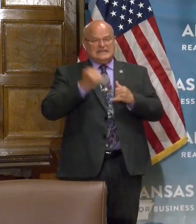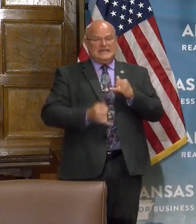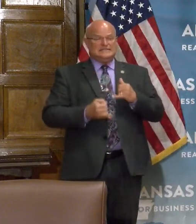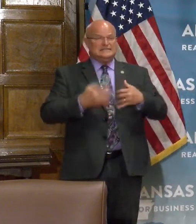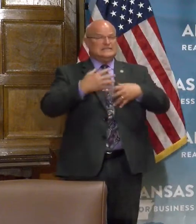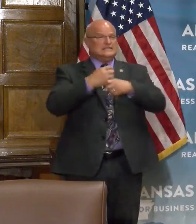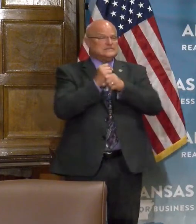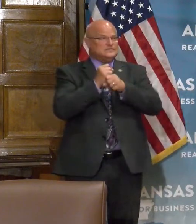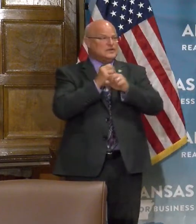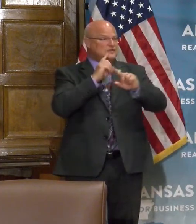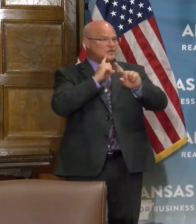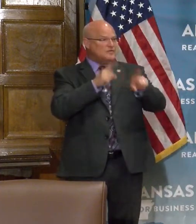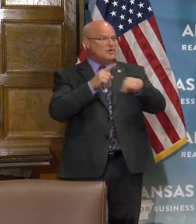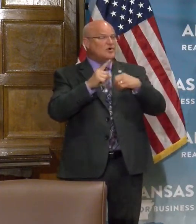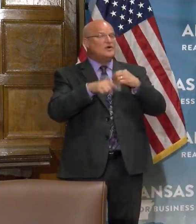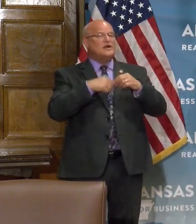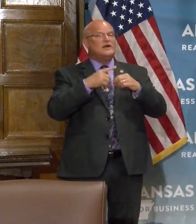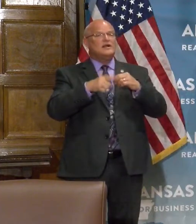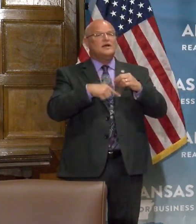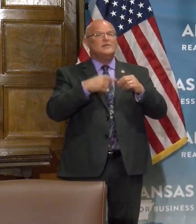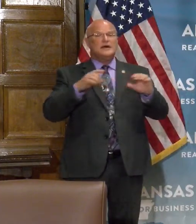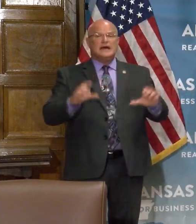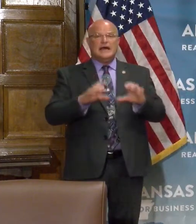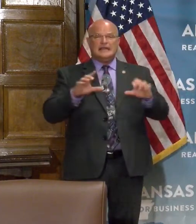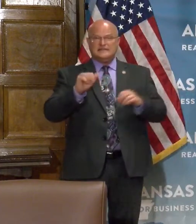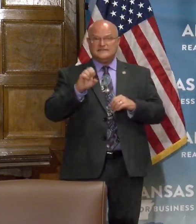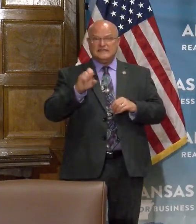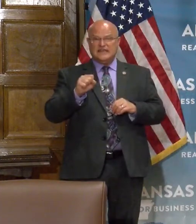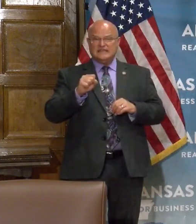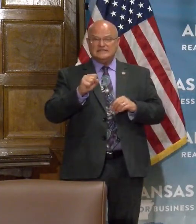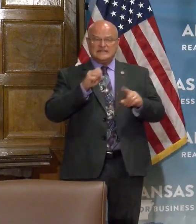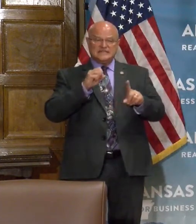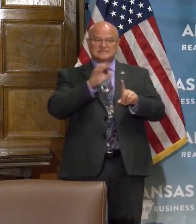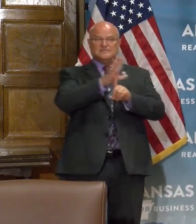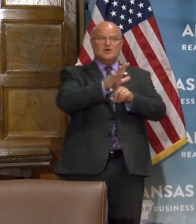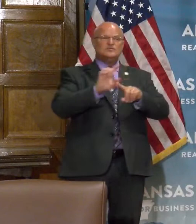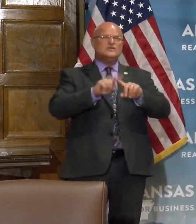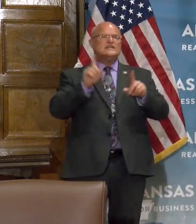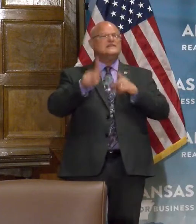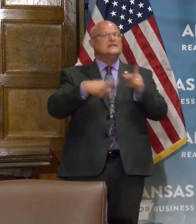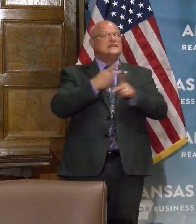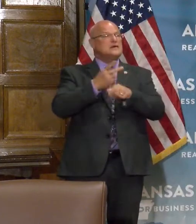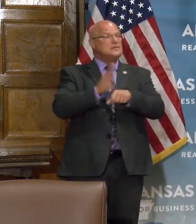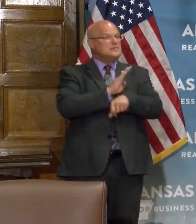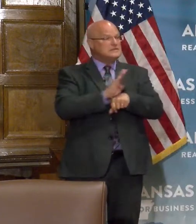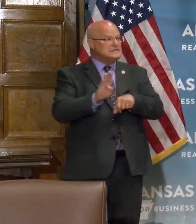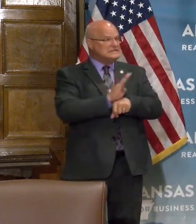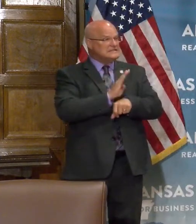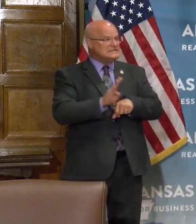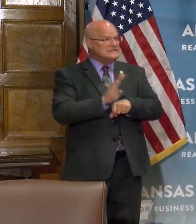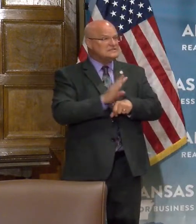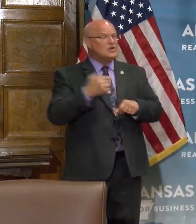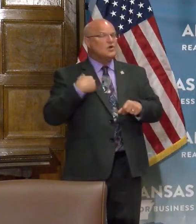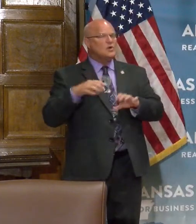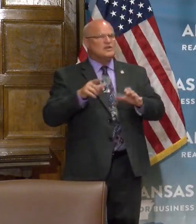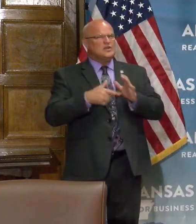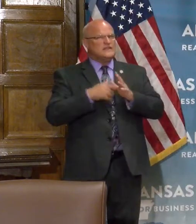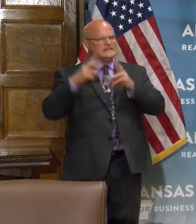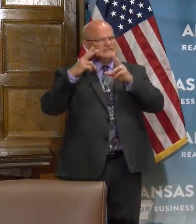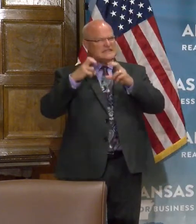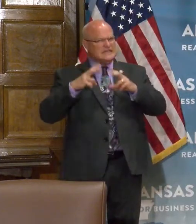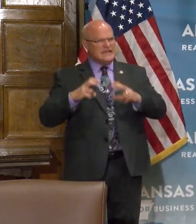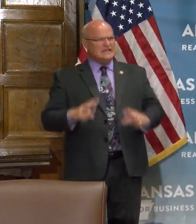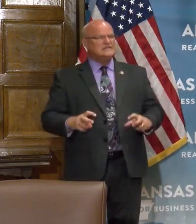brief report on active cases and exposures to different types of businesses. We do this